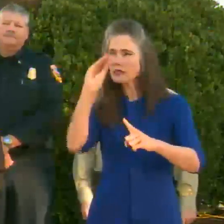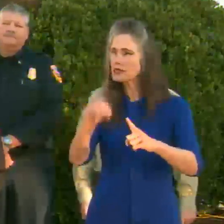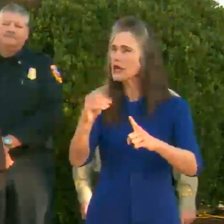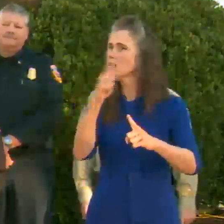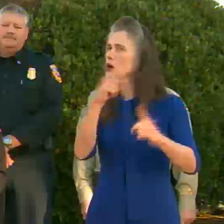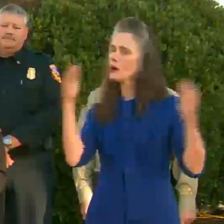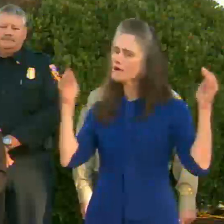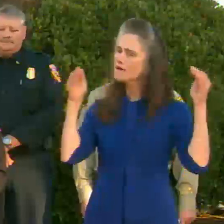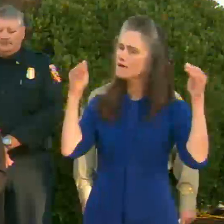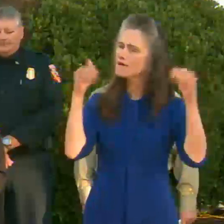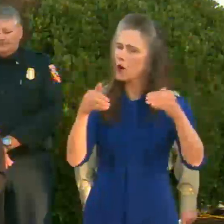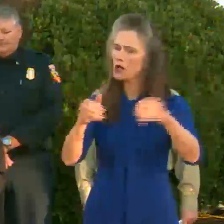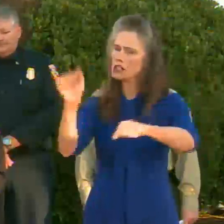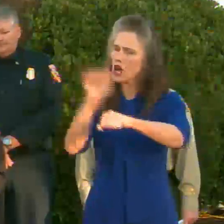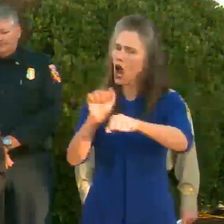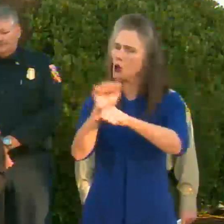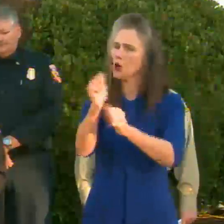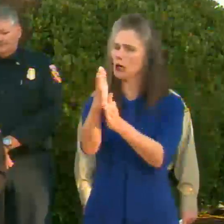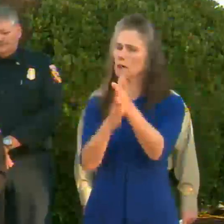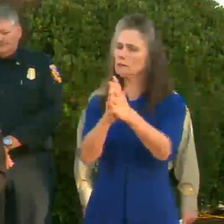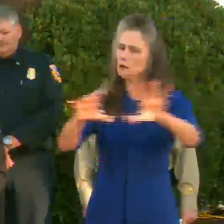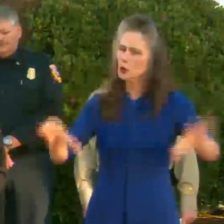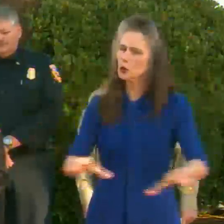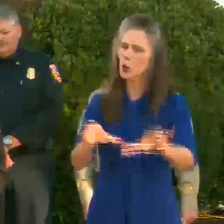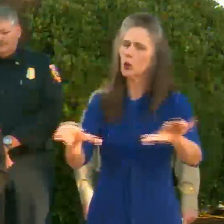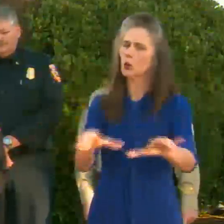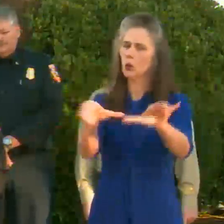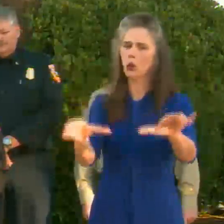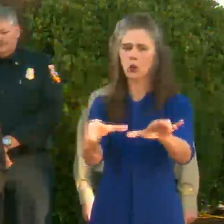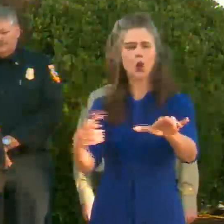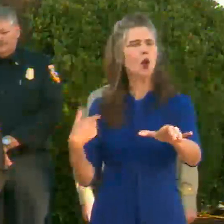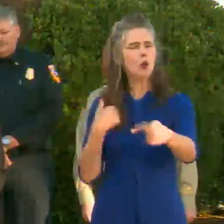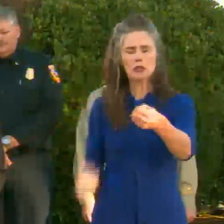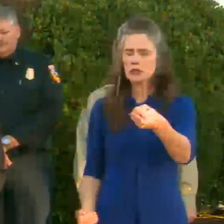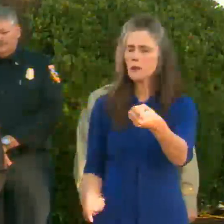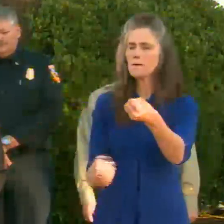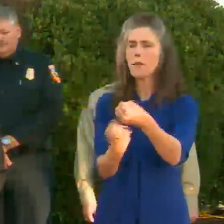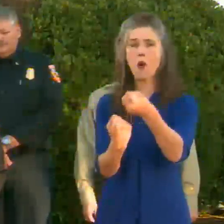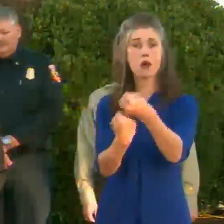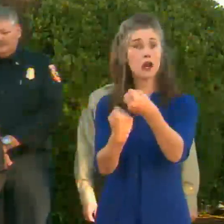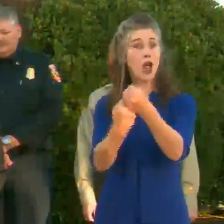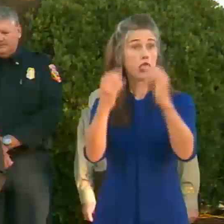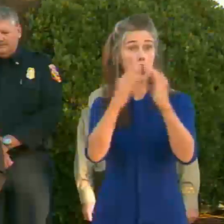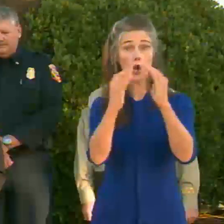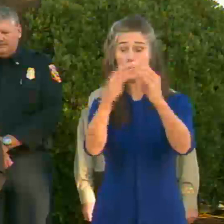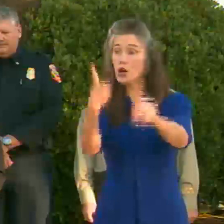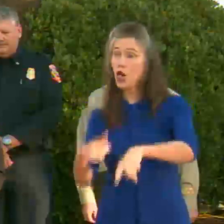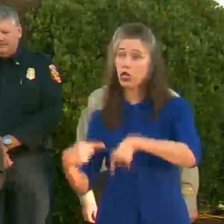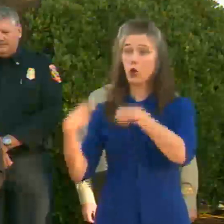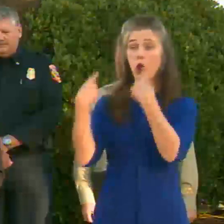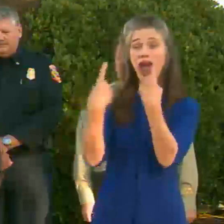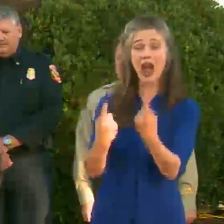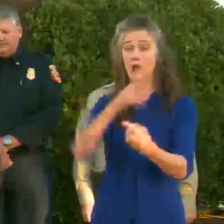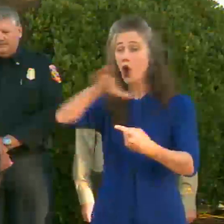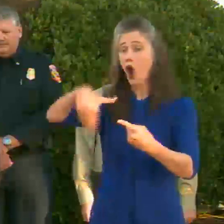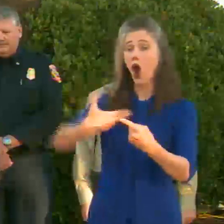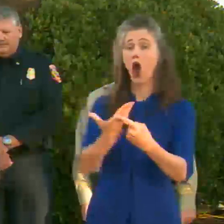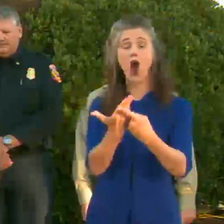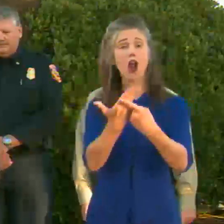the community and will continue to support the community throughout the search, rescue, and recovery